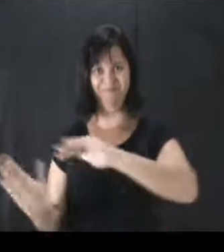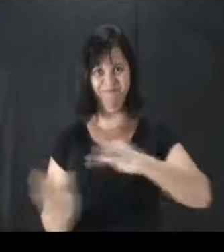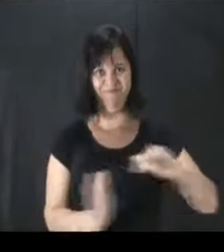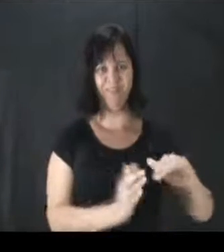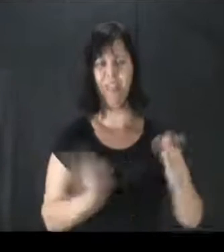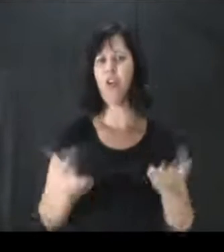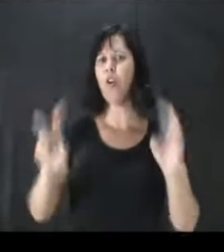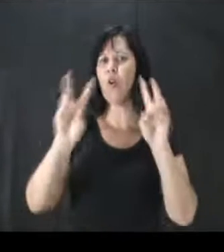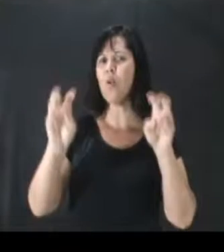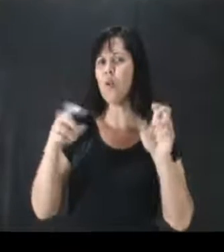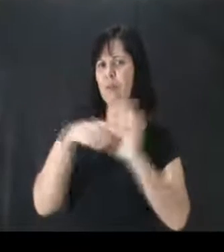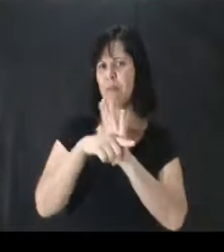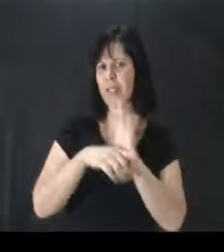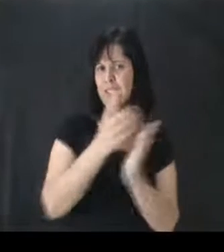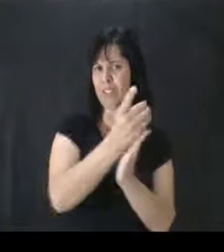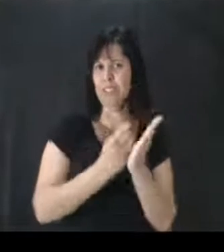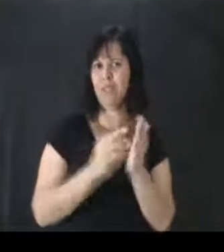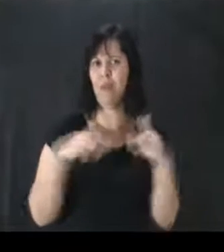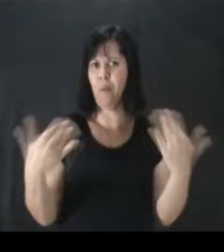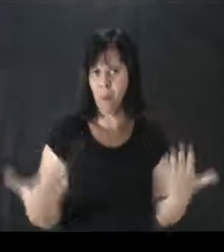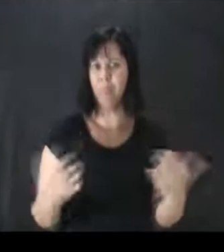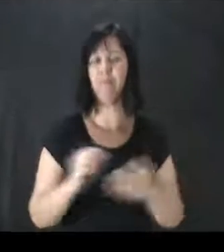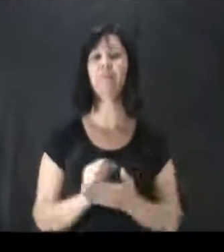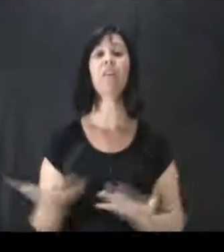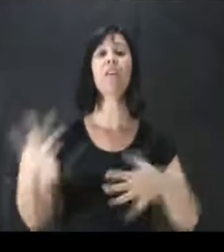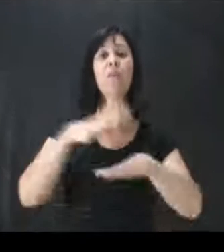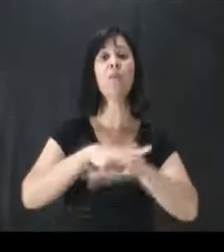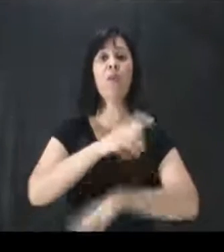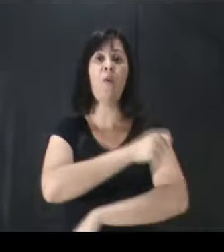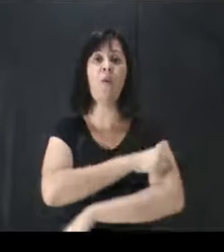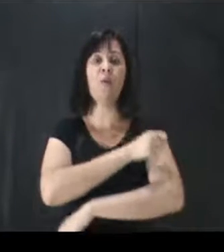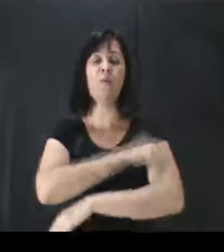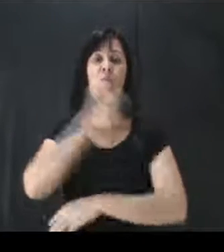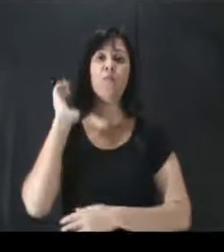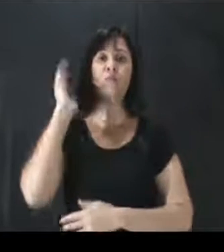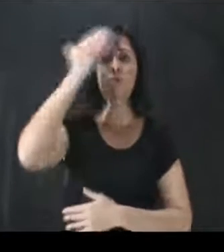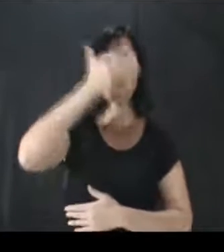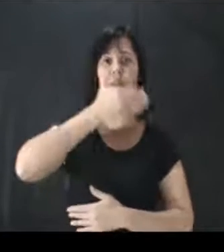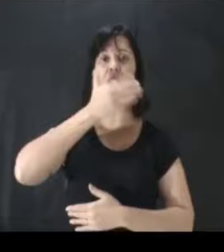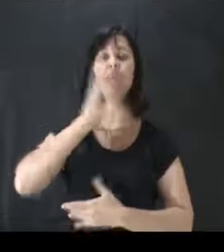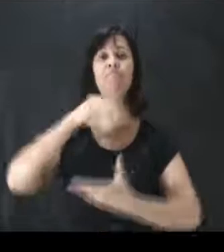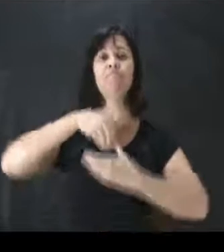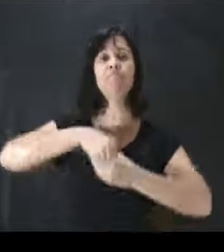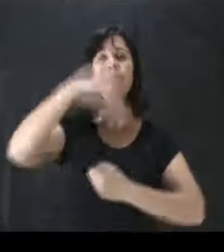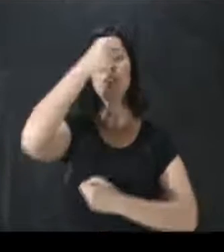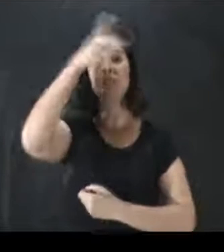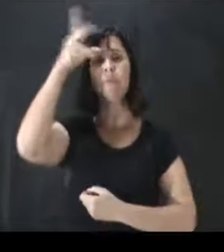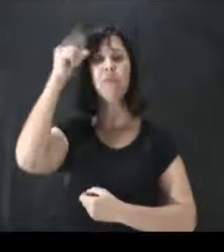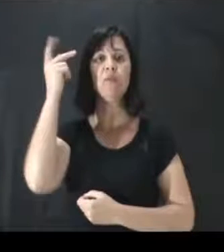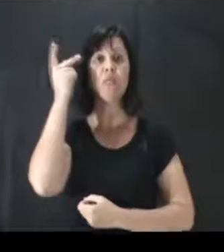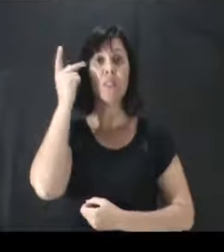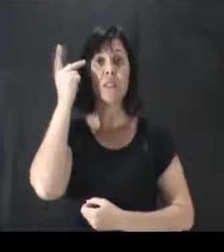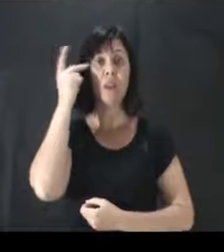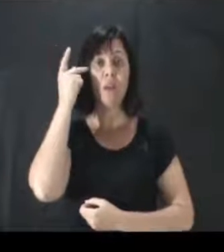talk about the research. The title of the dissertation is The Inclusion of Students with Deafblindness